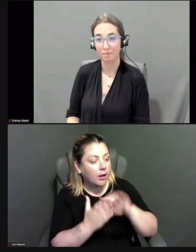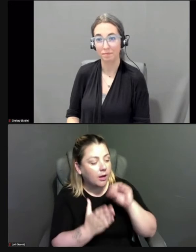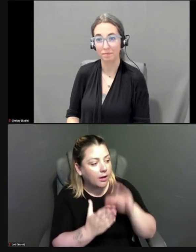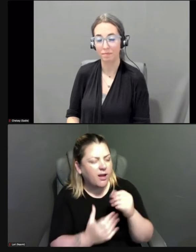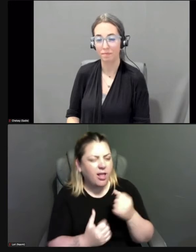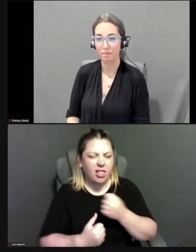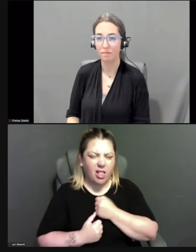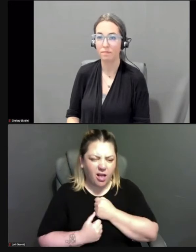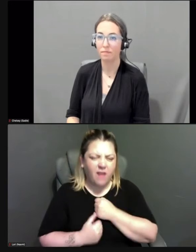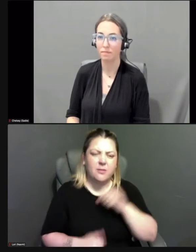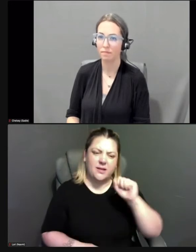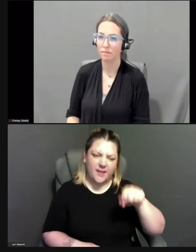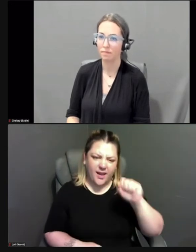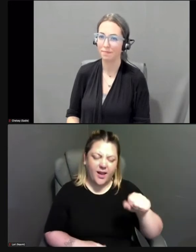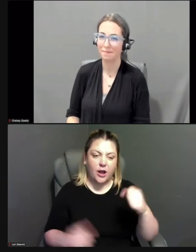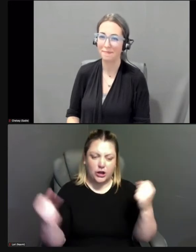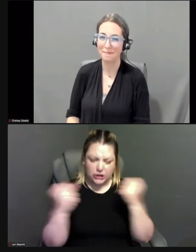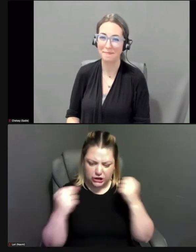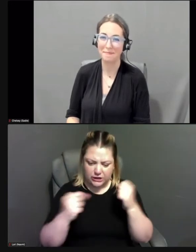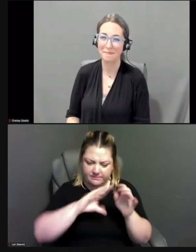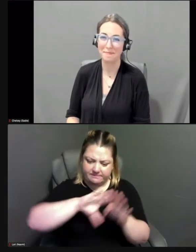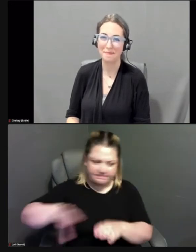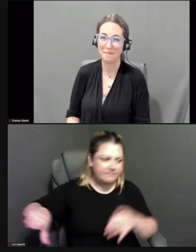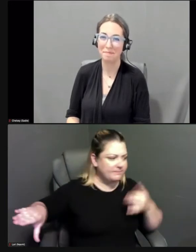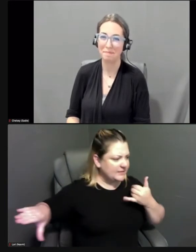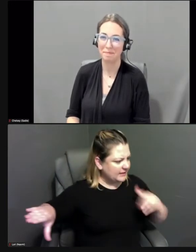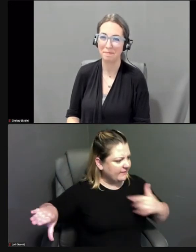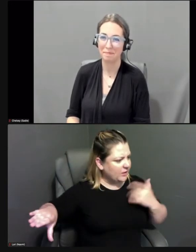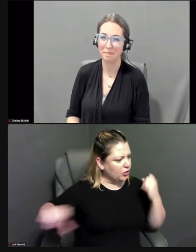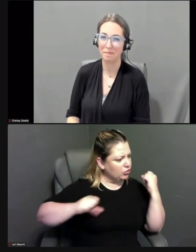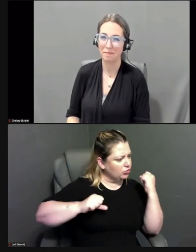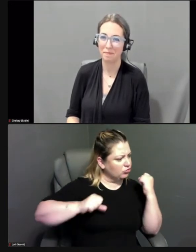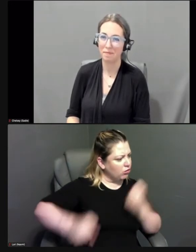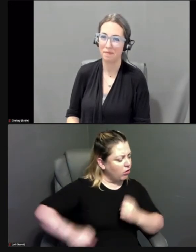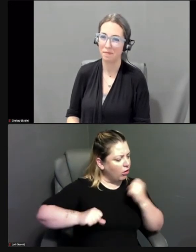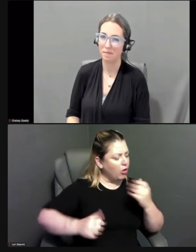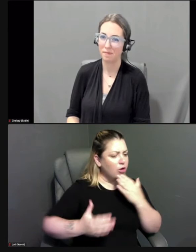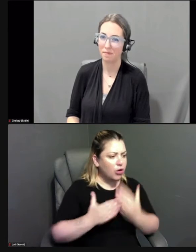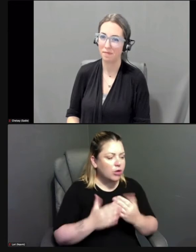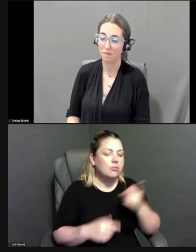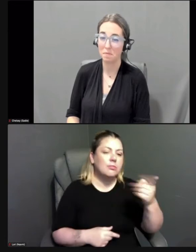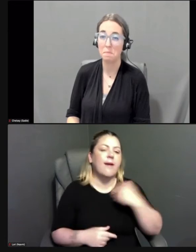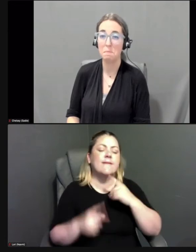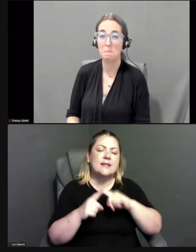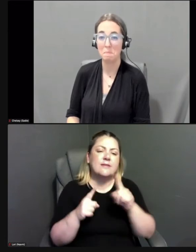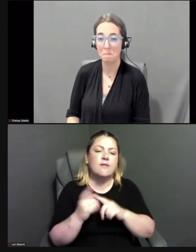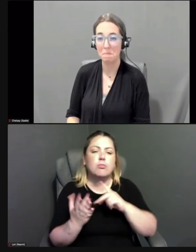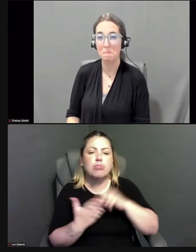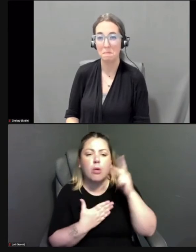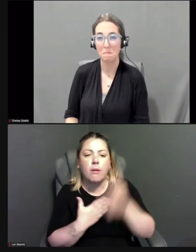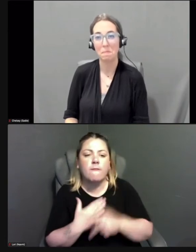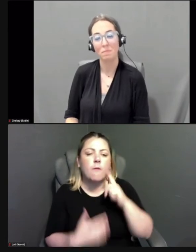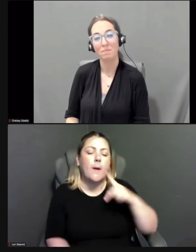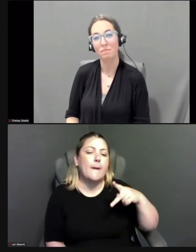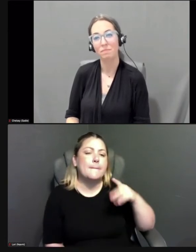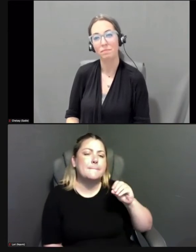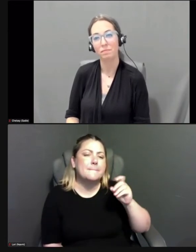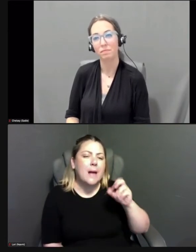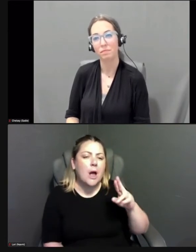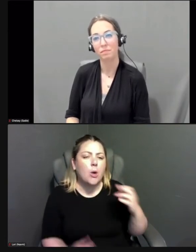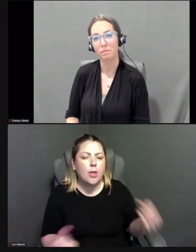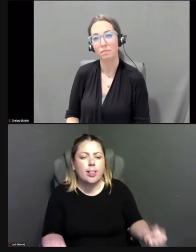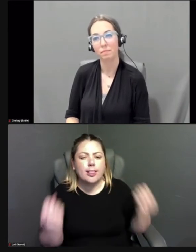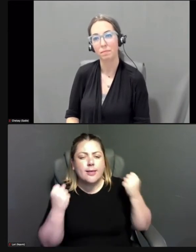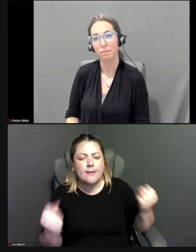does carry outside of the... Yes. And so from there, I started going through some of her other programs for like powerlifting and muscle